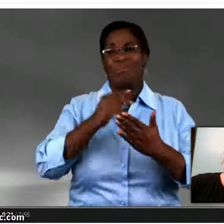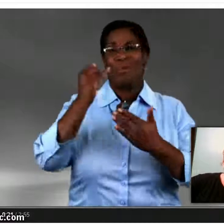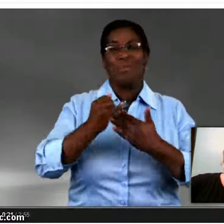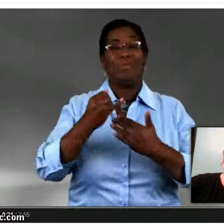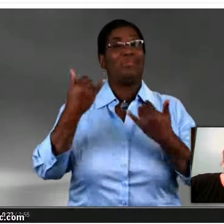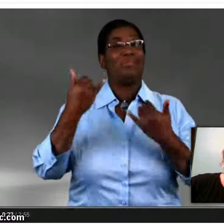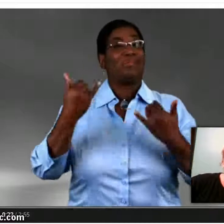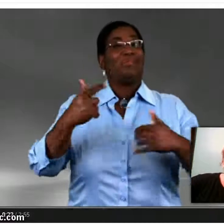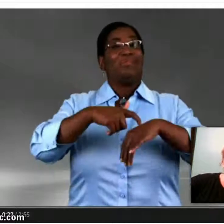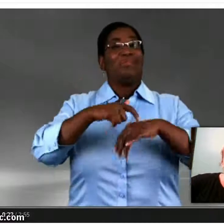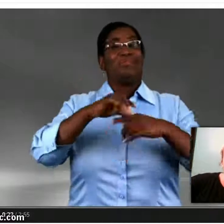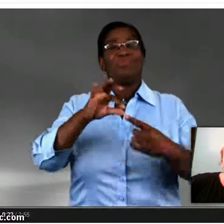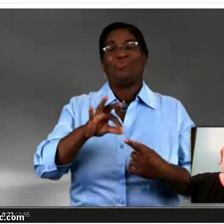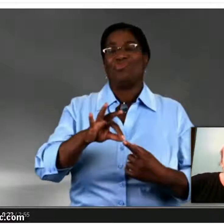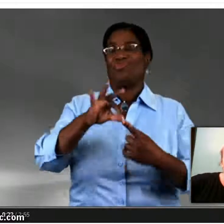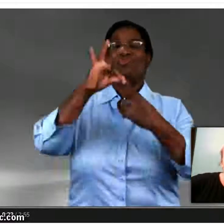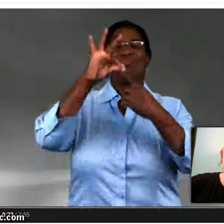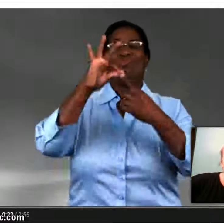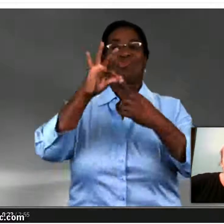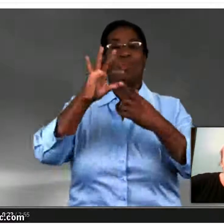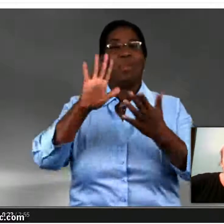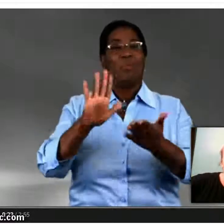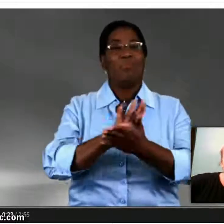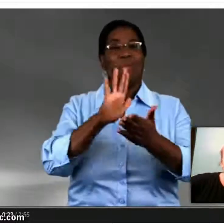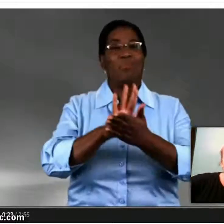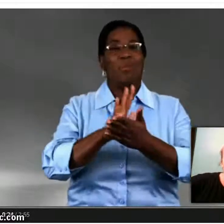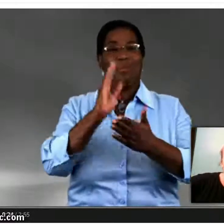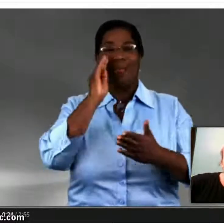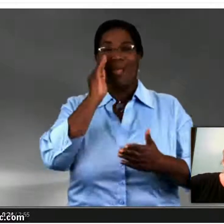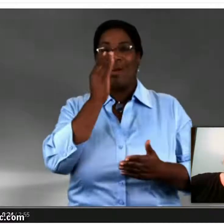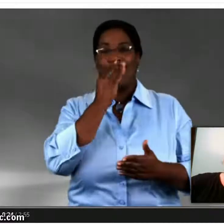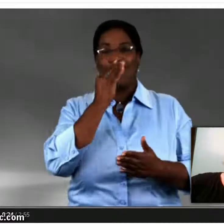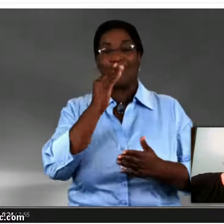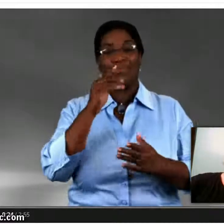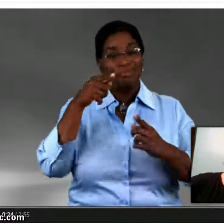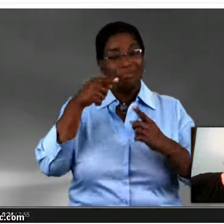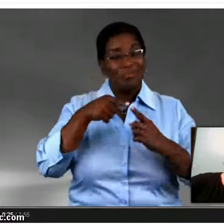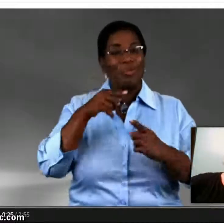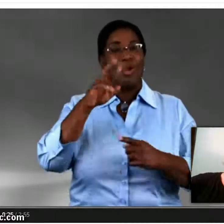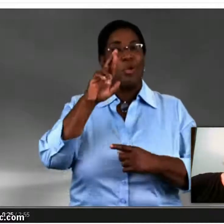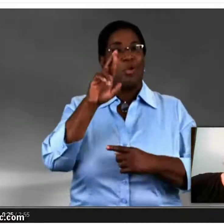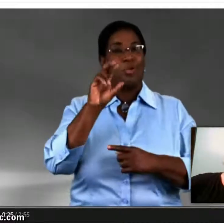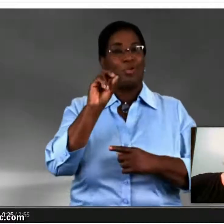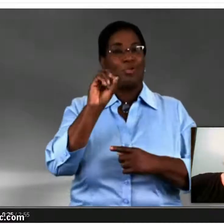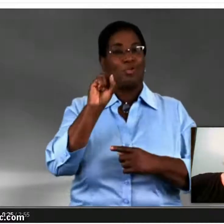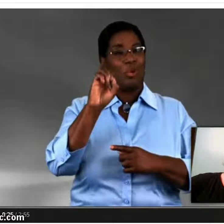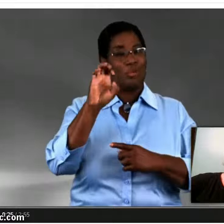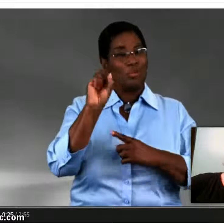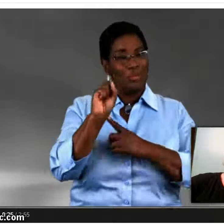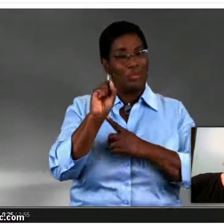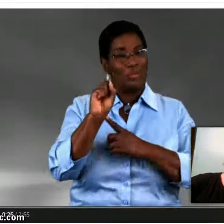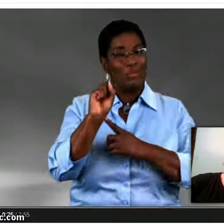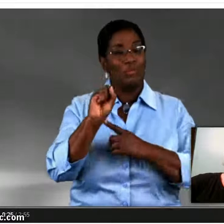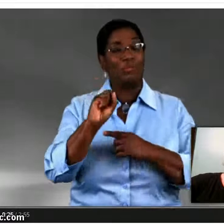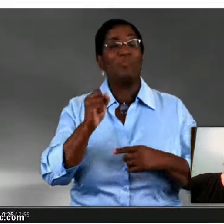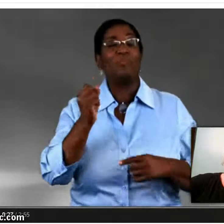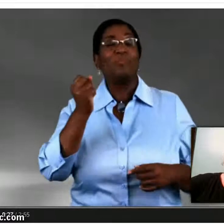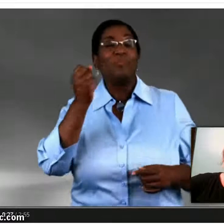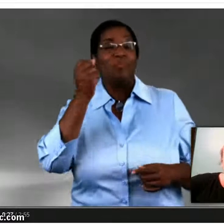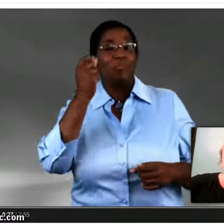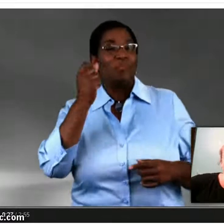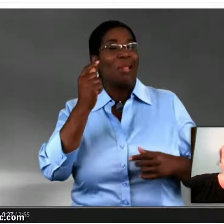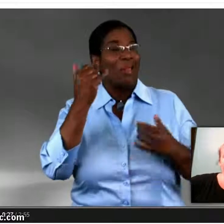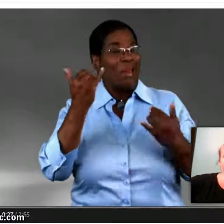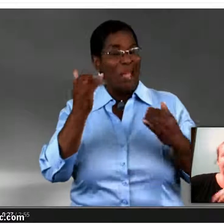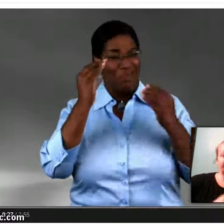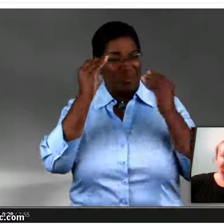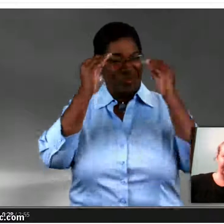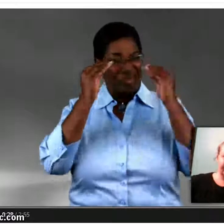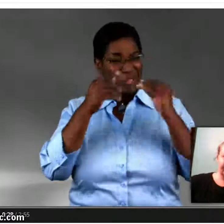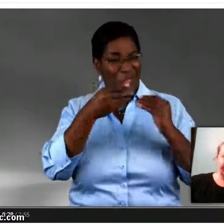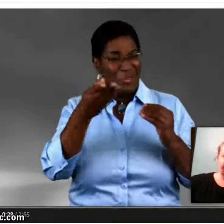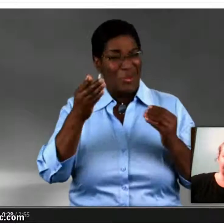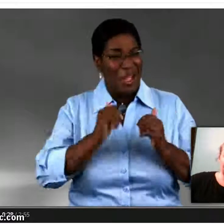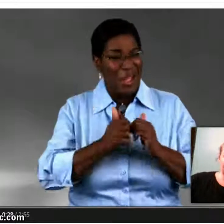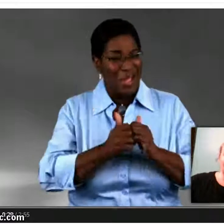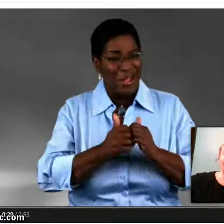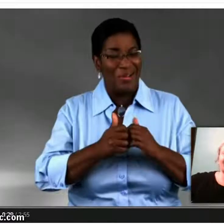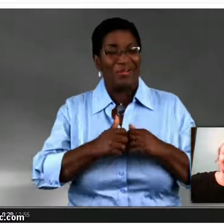this one time, for this project, we made flowers. Roses.